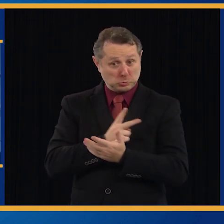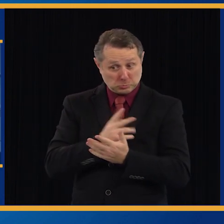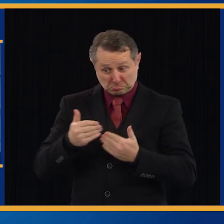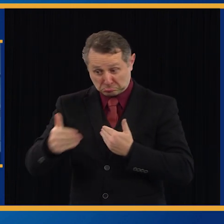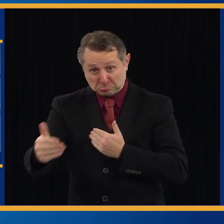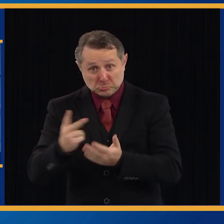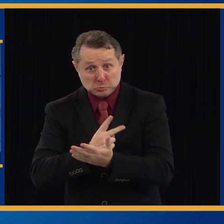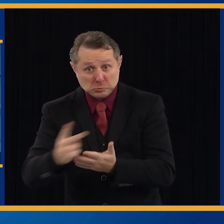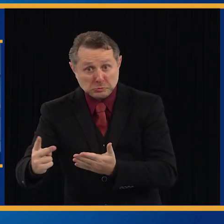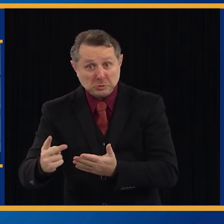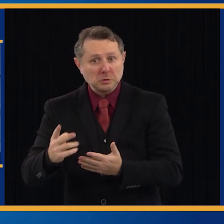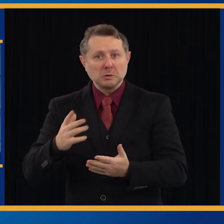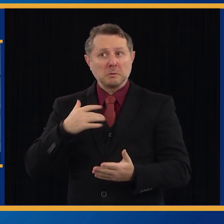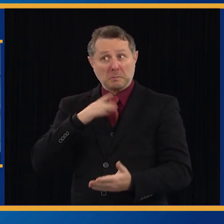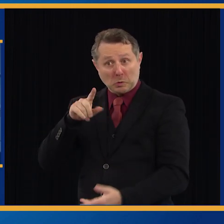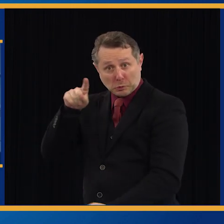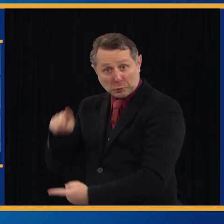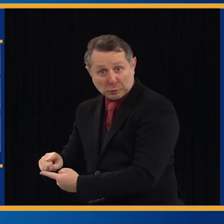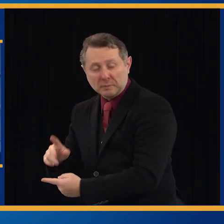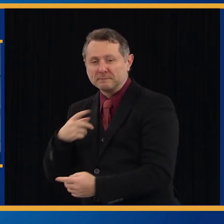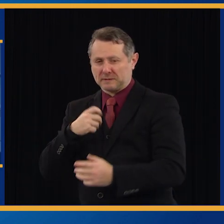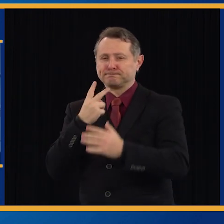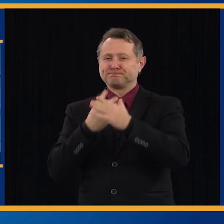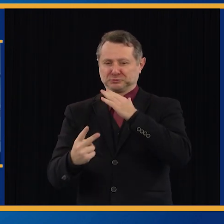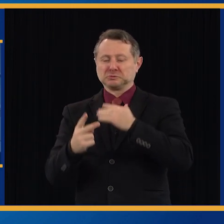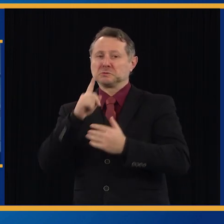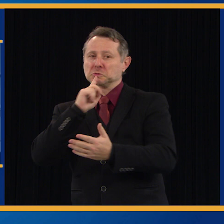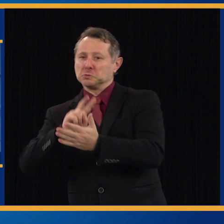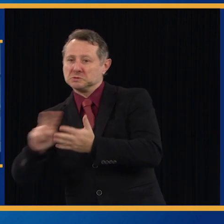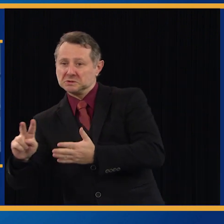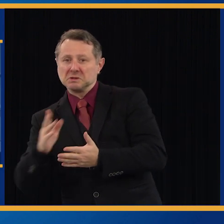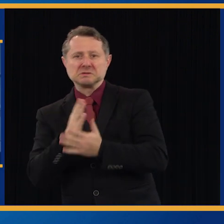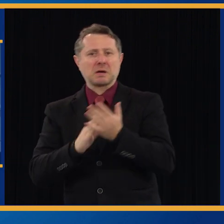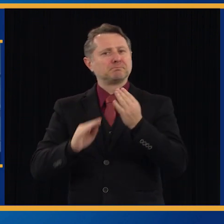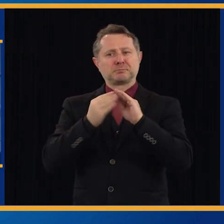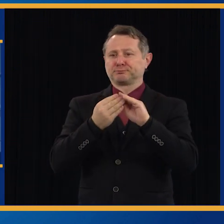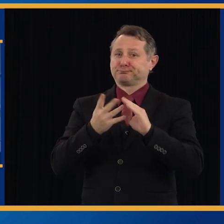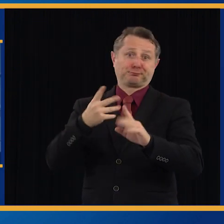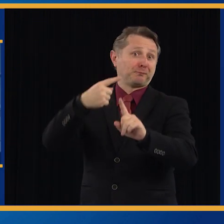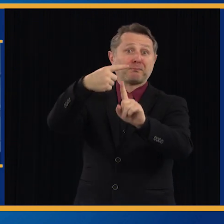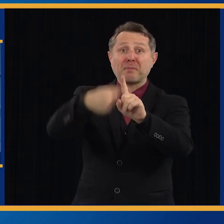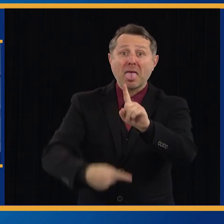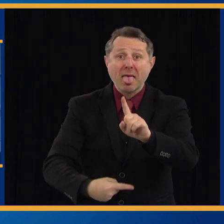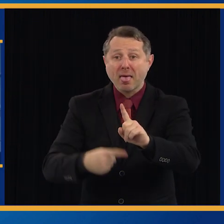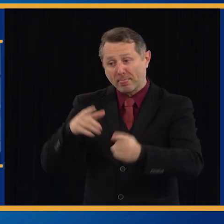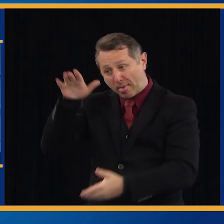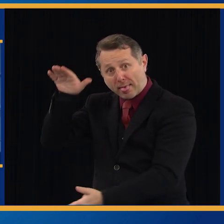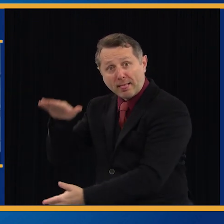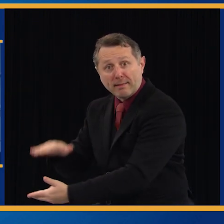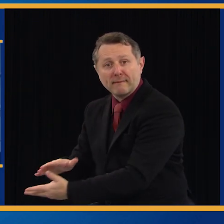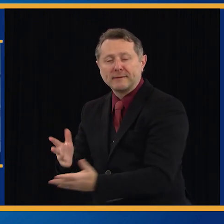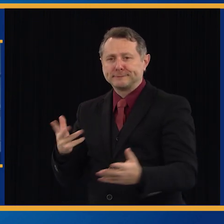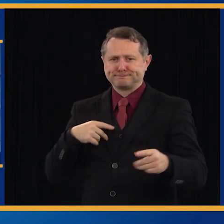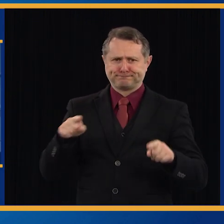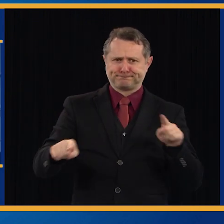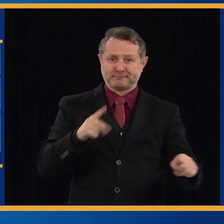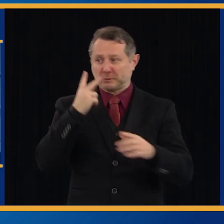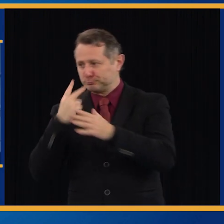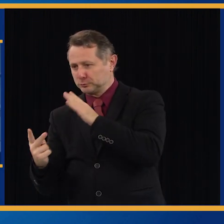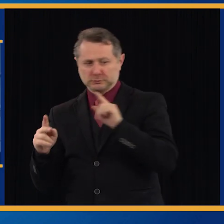say that. Does it take a month? Some projections say that. And again, the projections are nice,